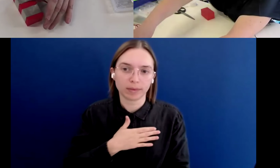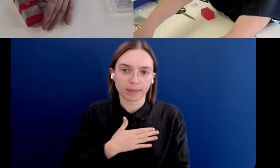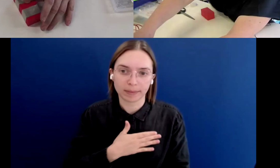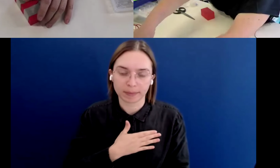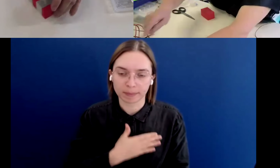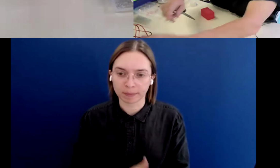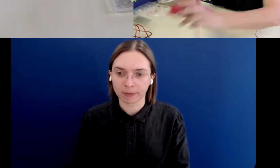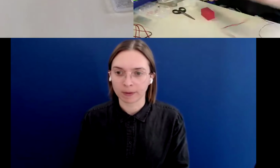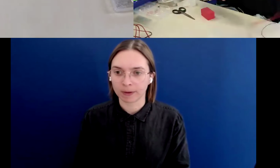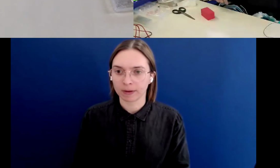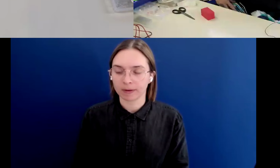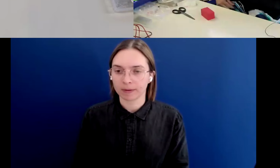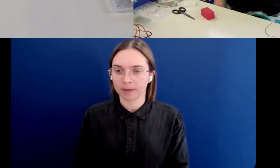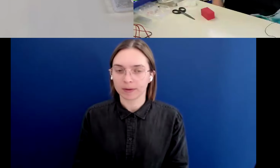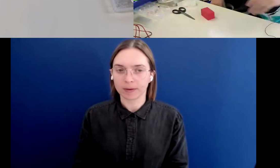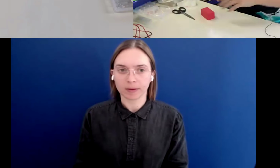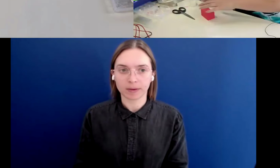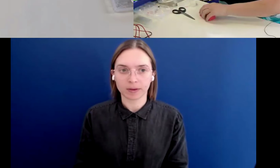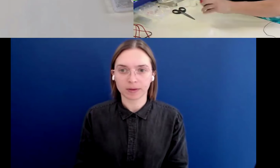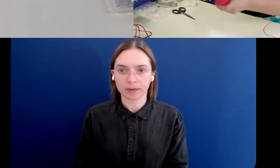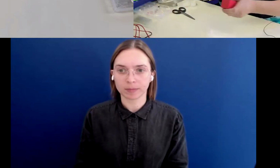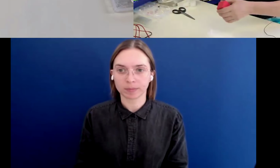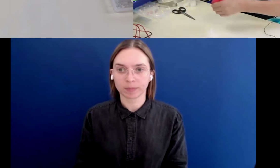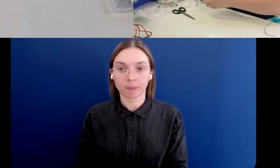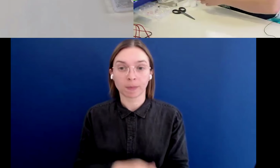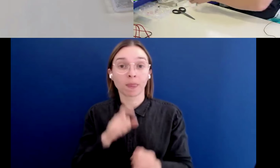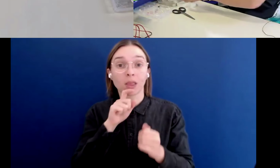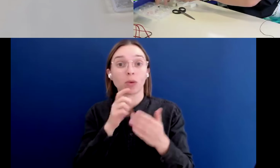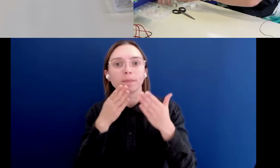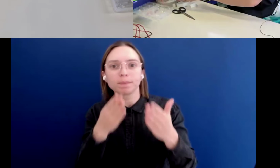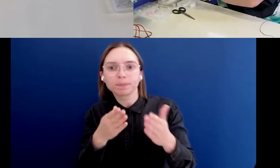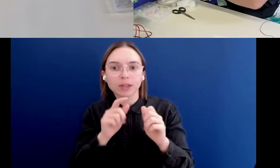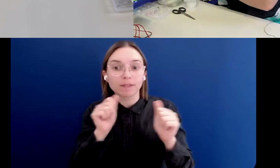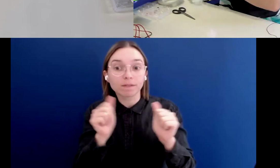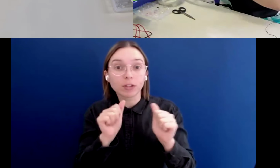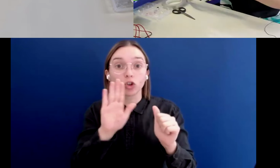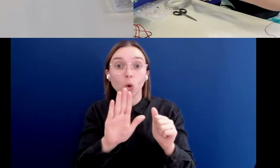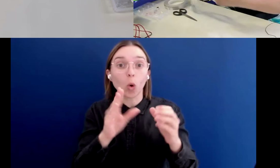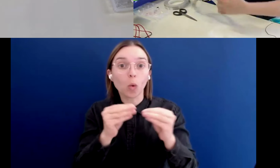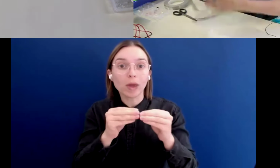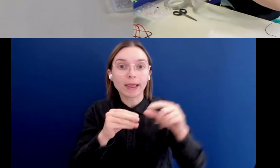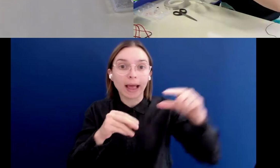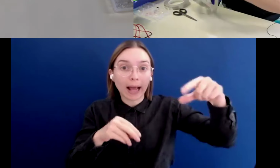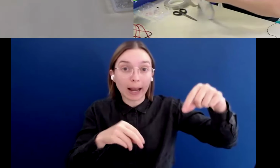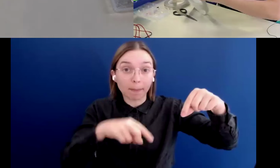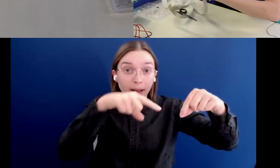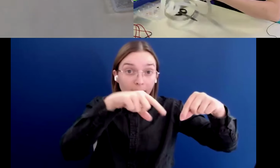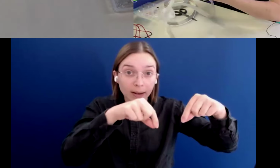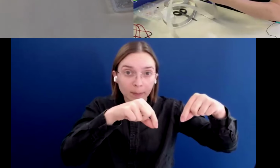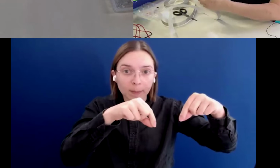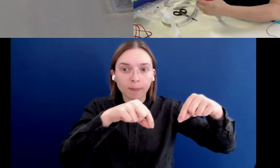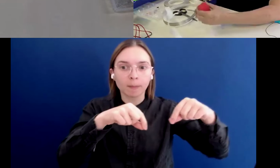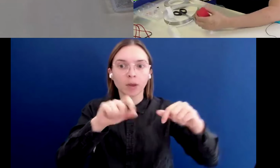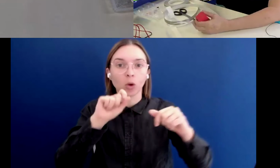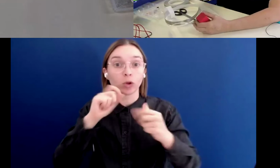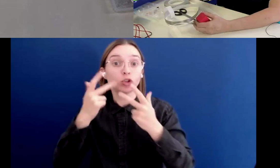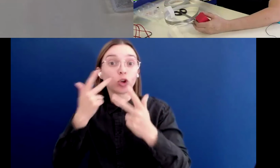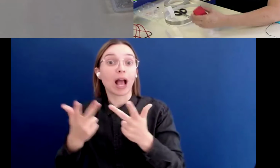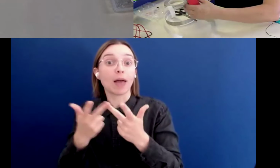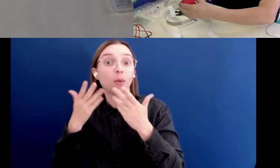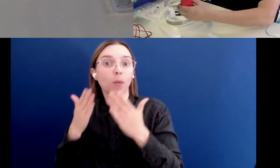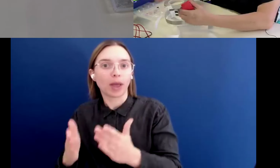finish that, I'm going to actually make another of these to show you how to make one with the, okay. I'm going to